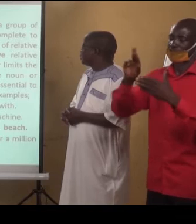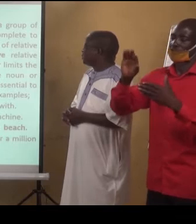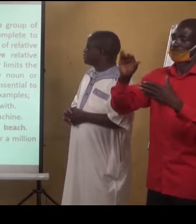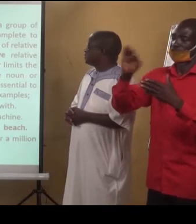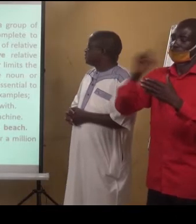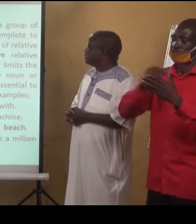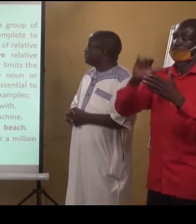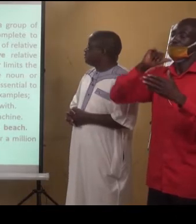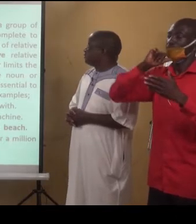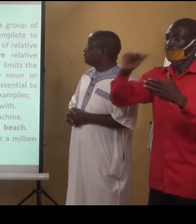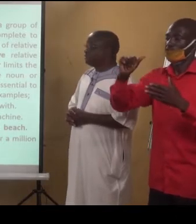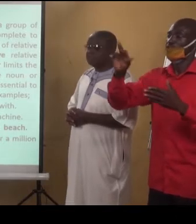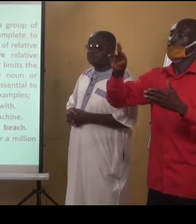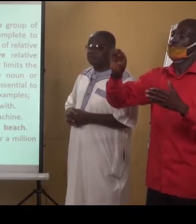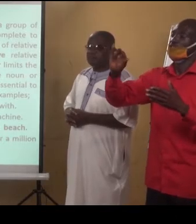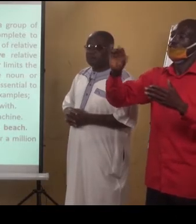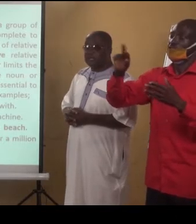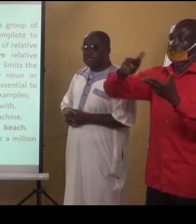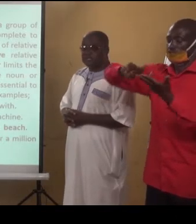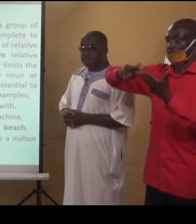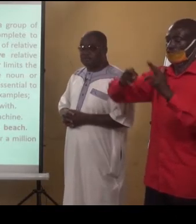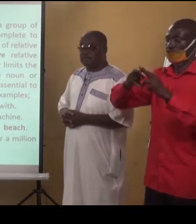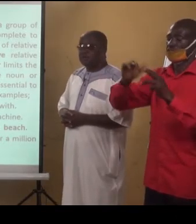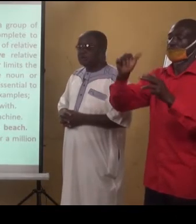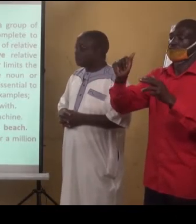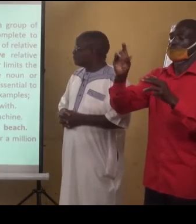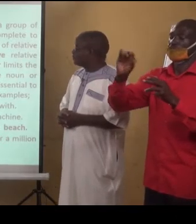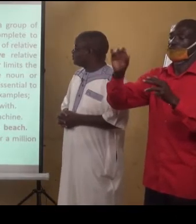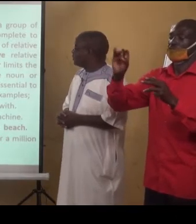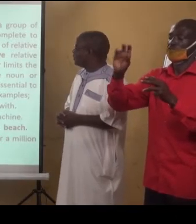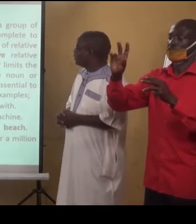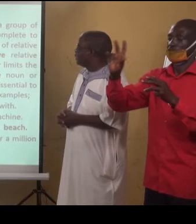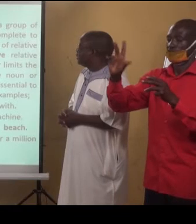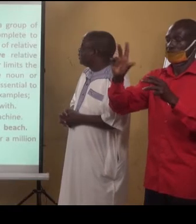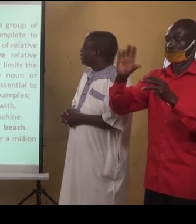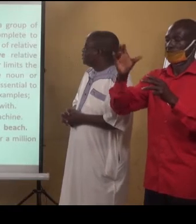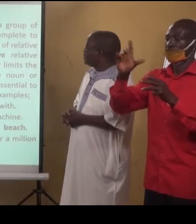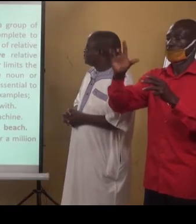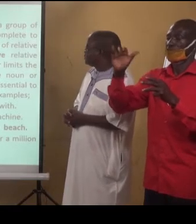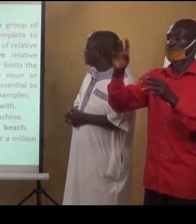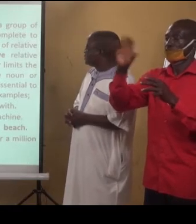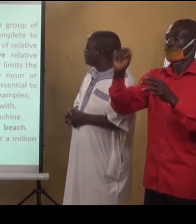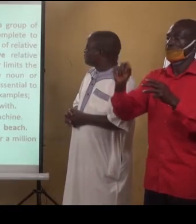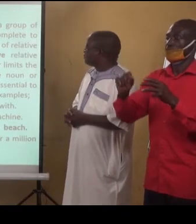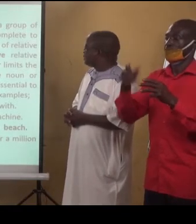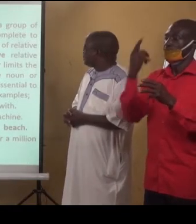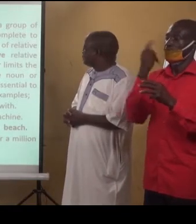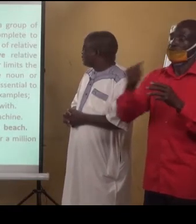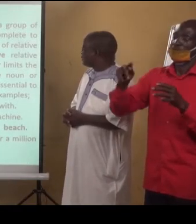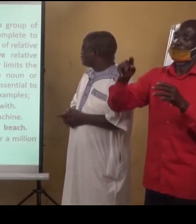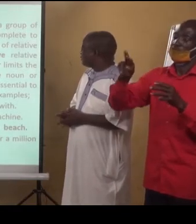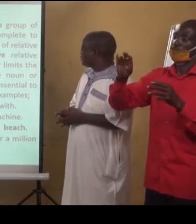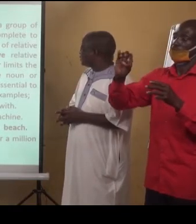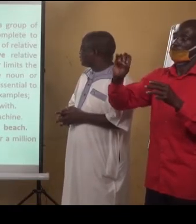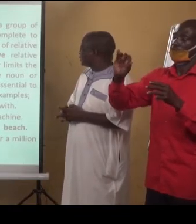the non-restrictive relative or adjectival clause. A restrictive relative